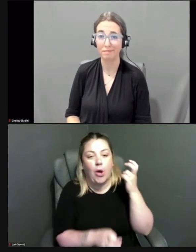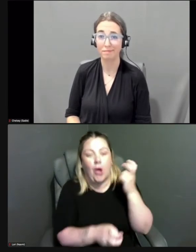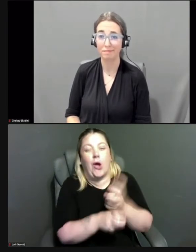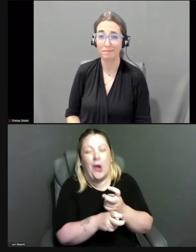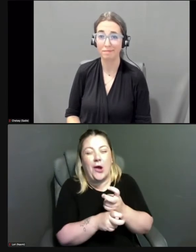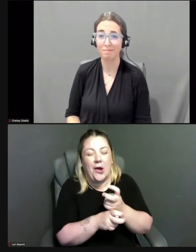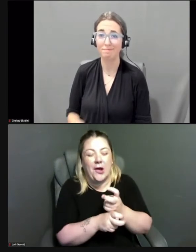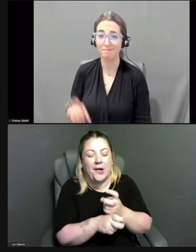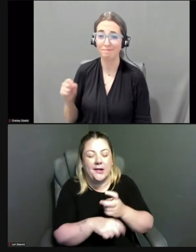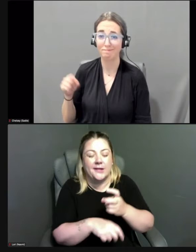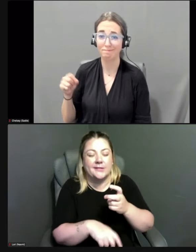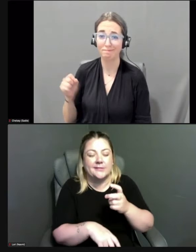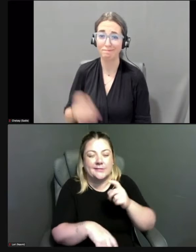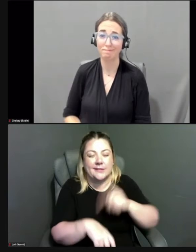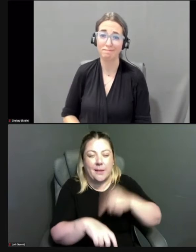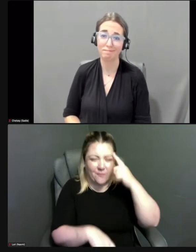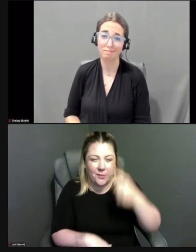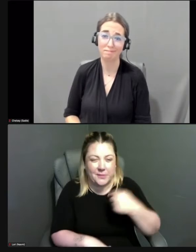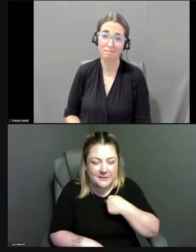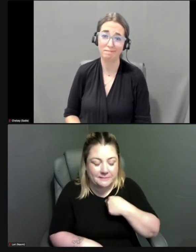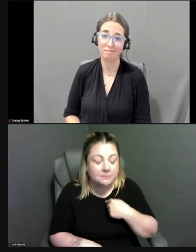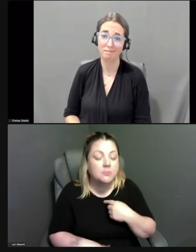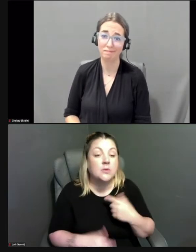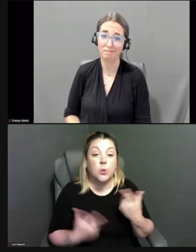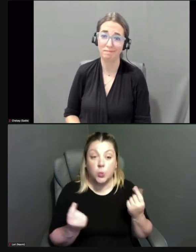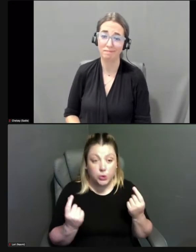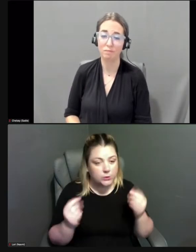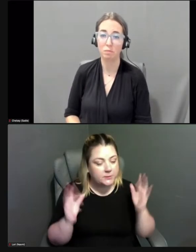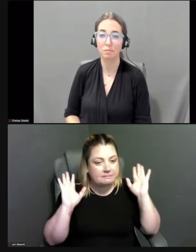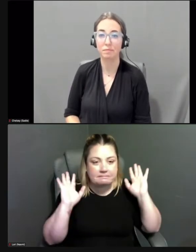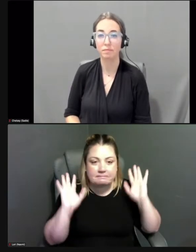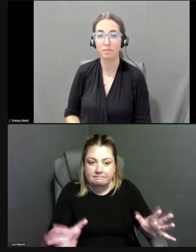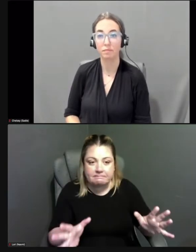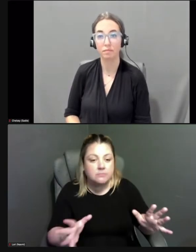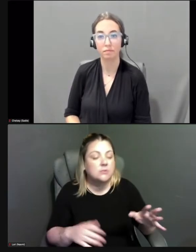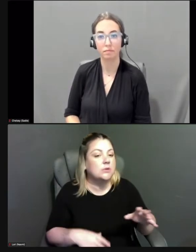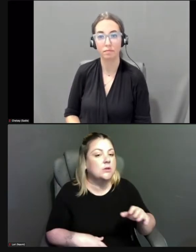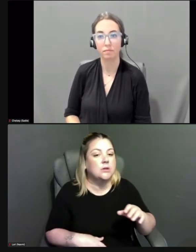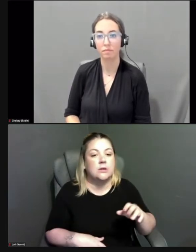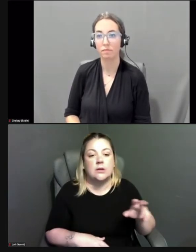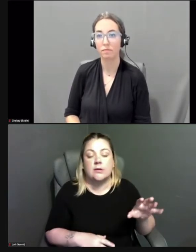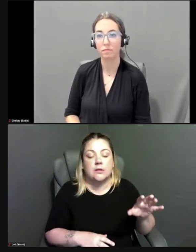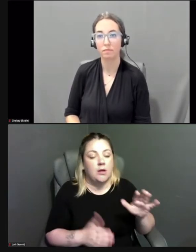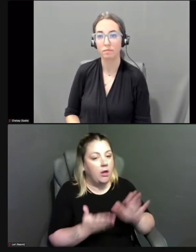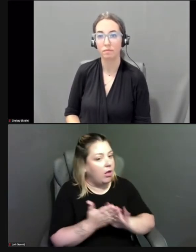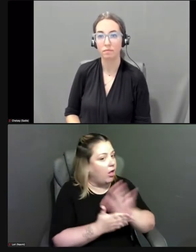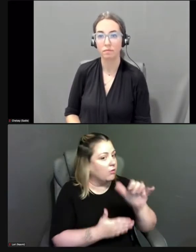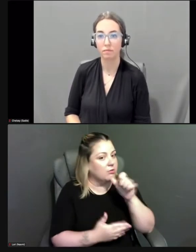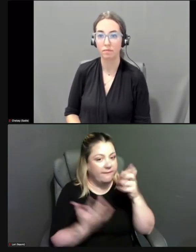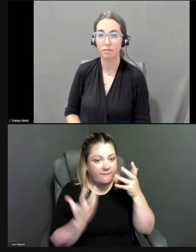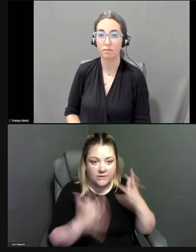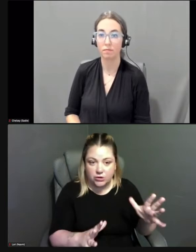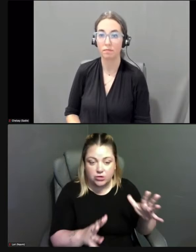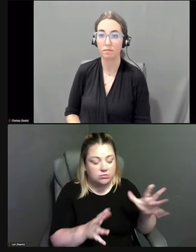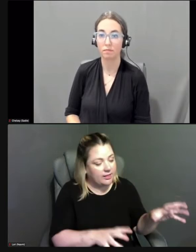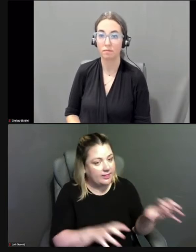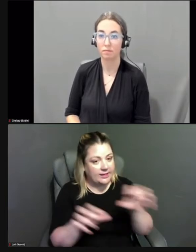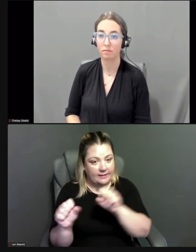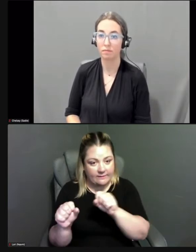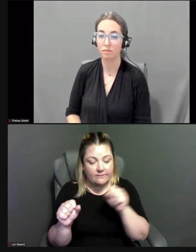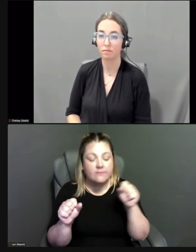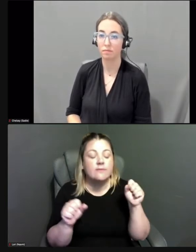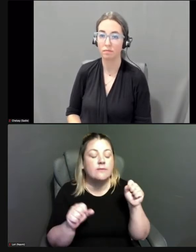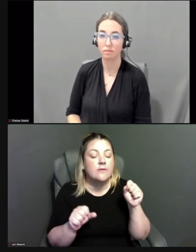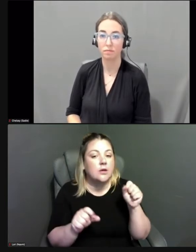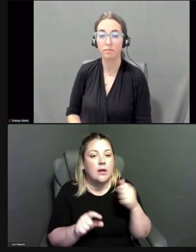that. I actually eventually ended up leaving college. Like, I didn't graduate college. I left college because I